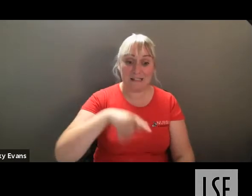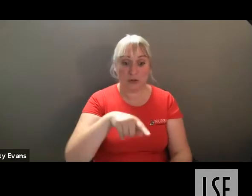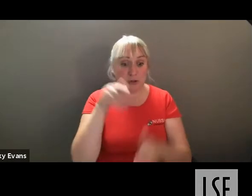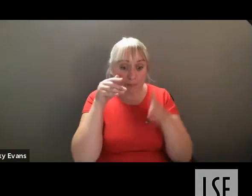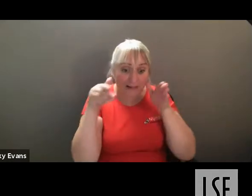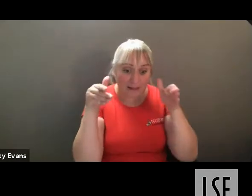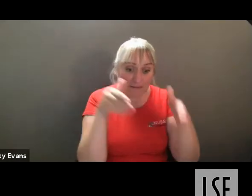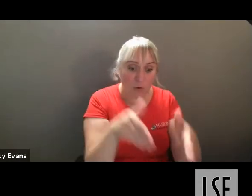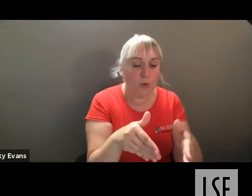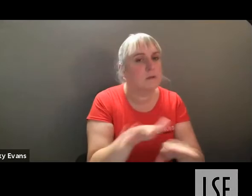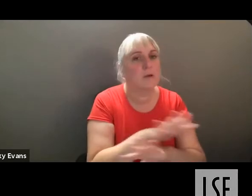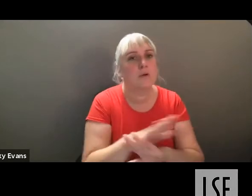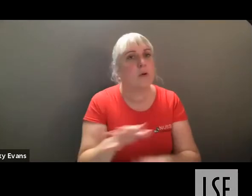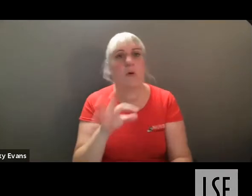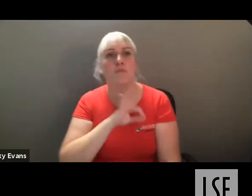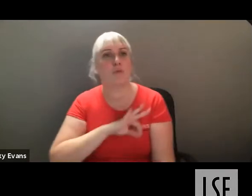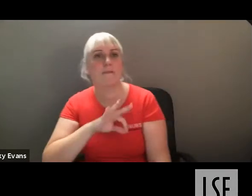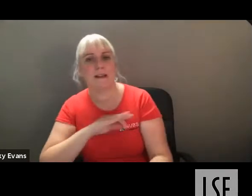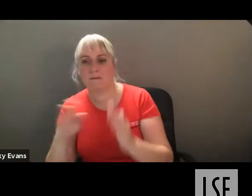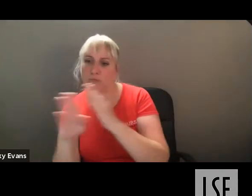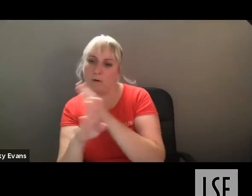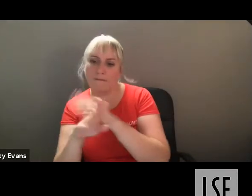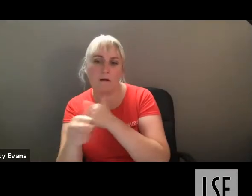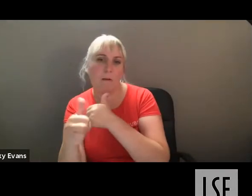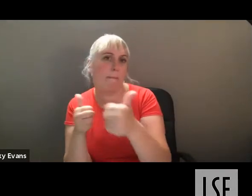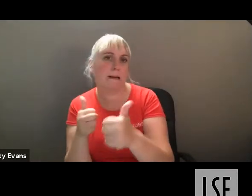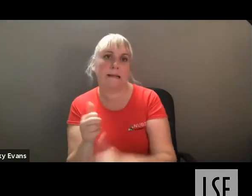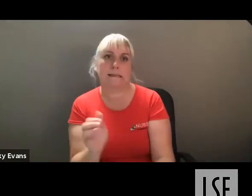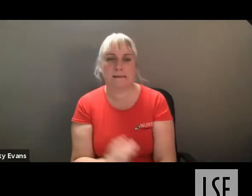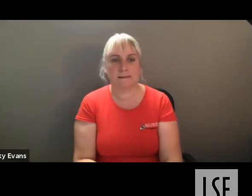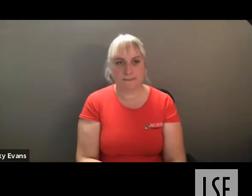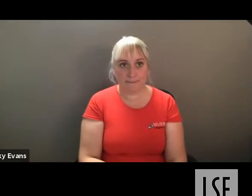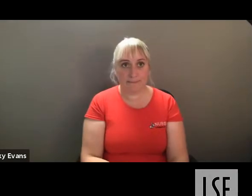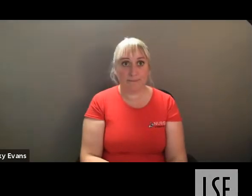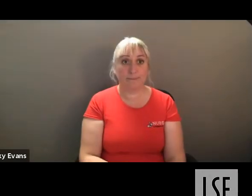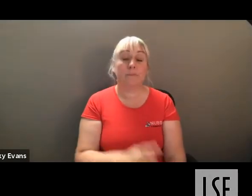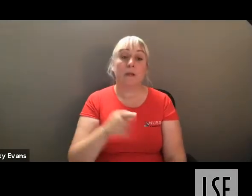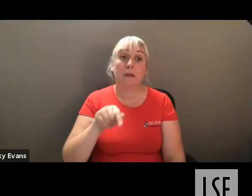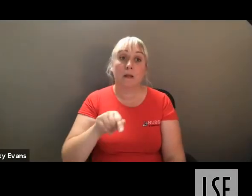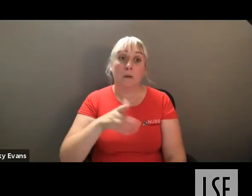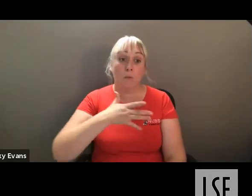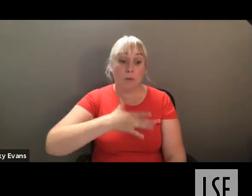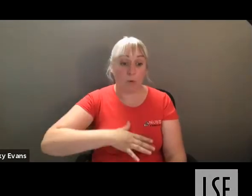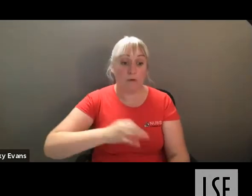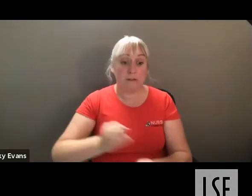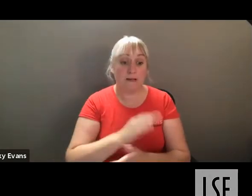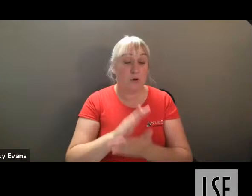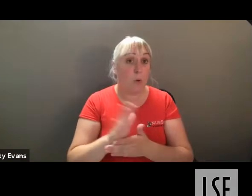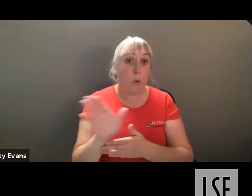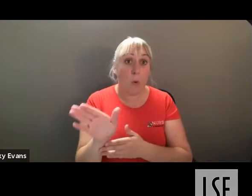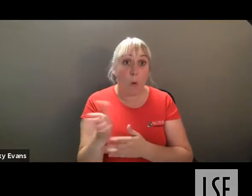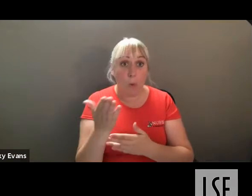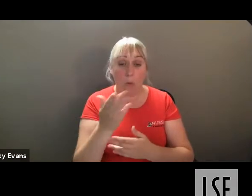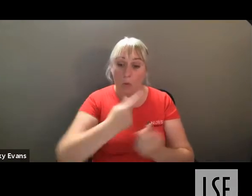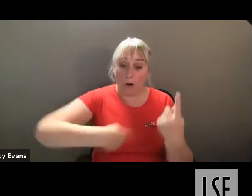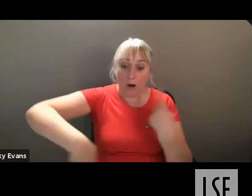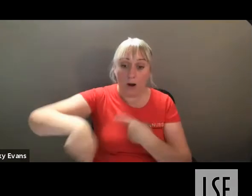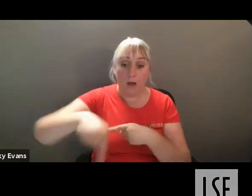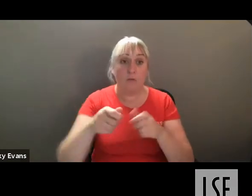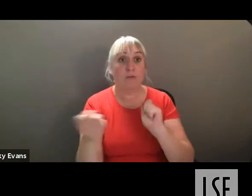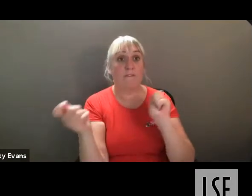of delivering this is to make all reforms universal. And I really welcome